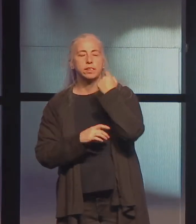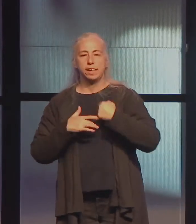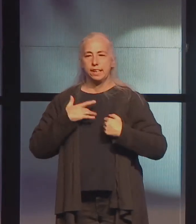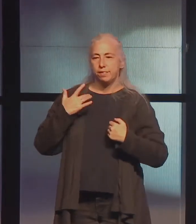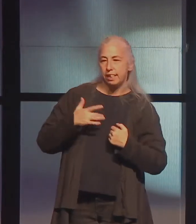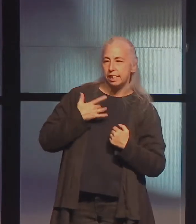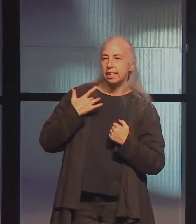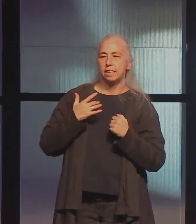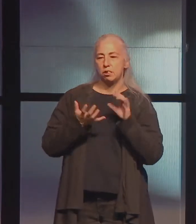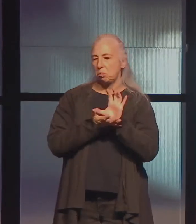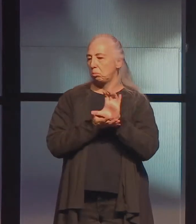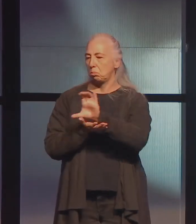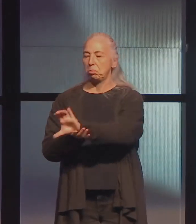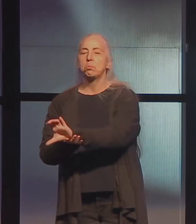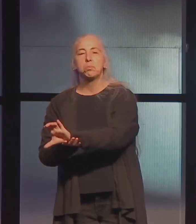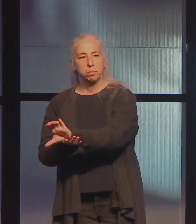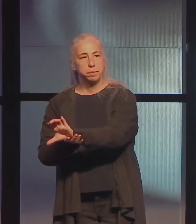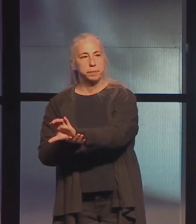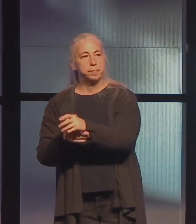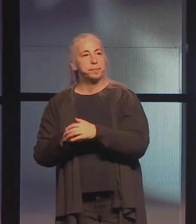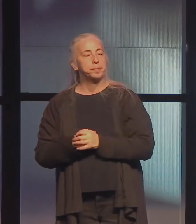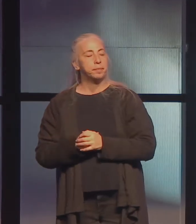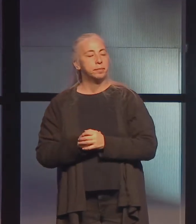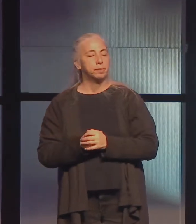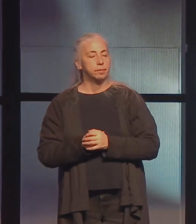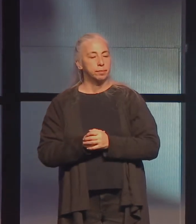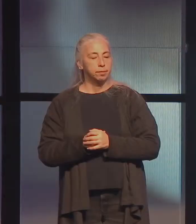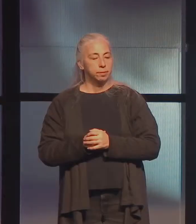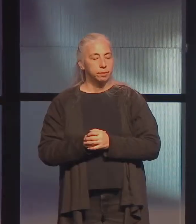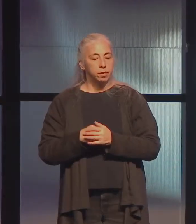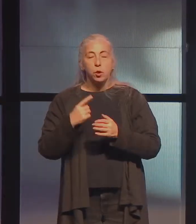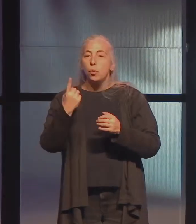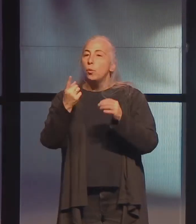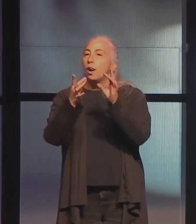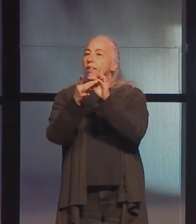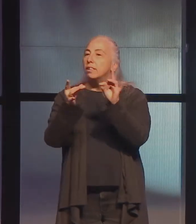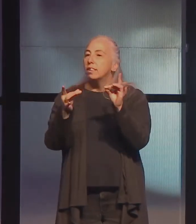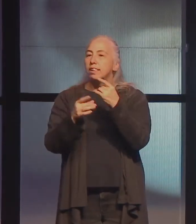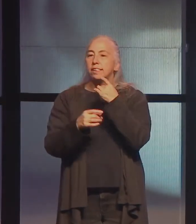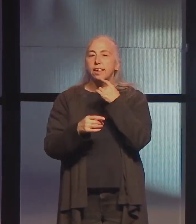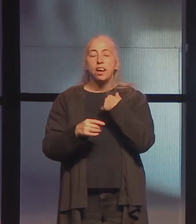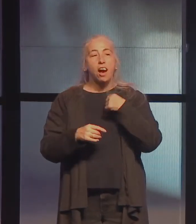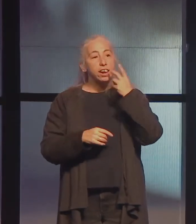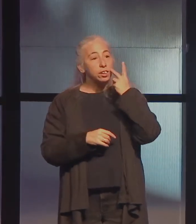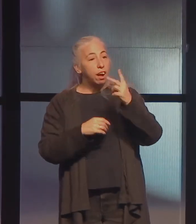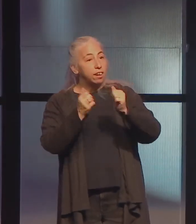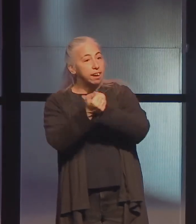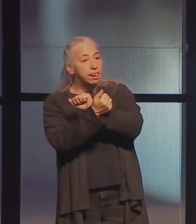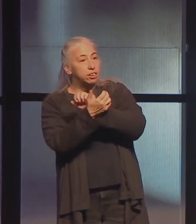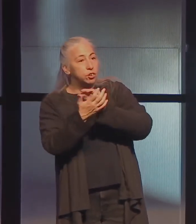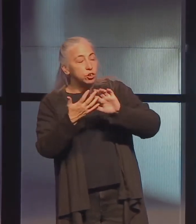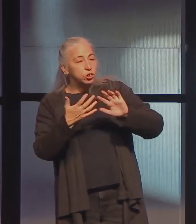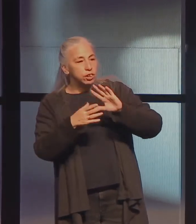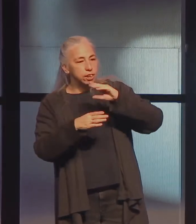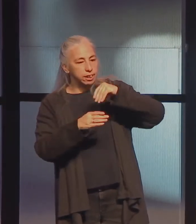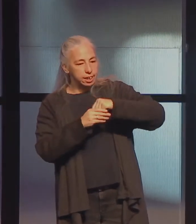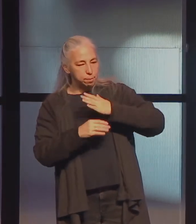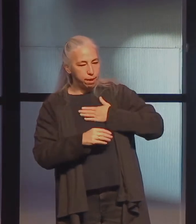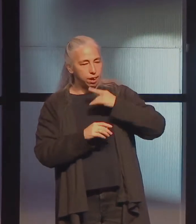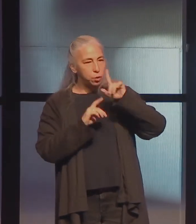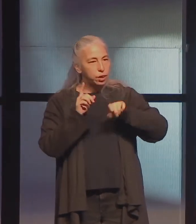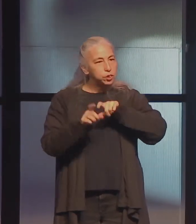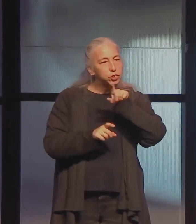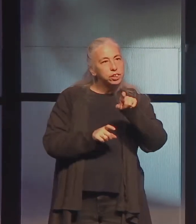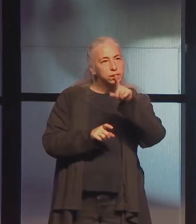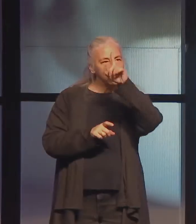religious perspective. And there's a lyric, there's a verse that says, I saw danger in my questions. I took captives all my